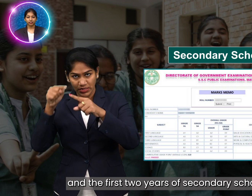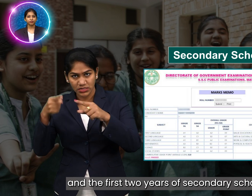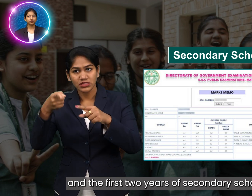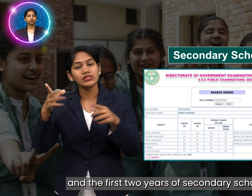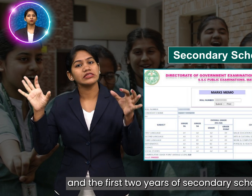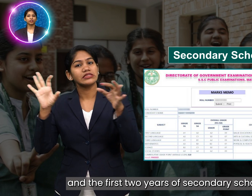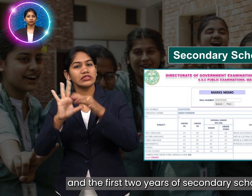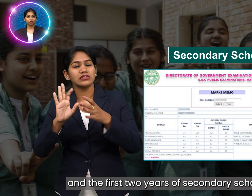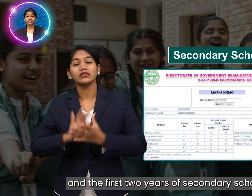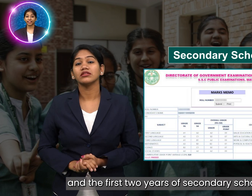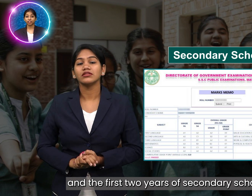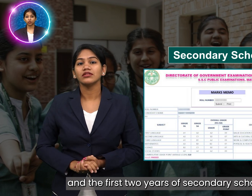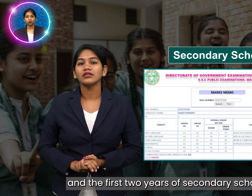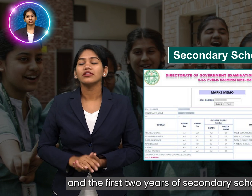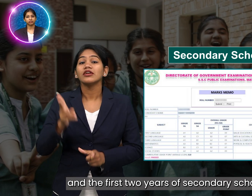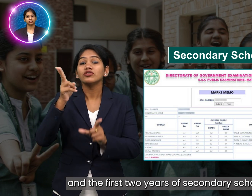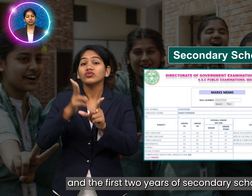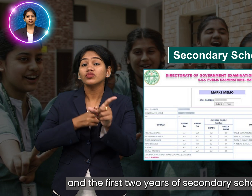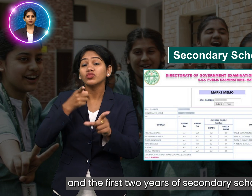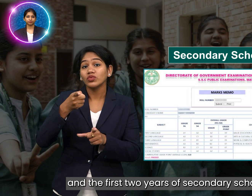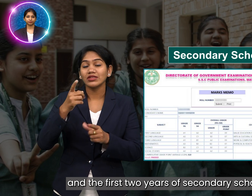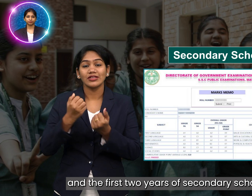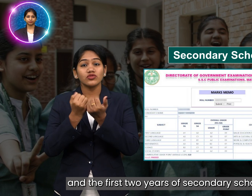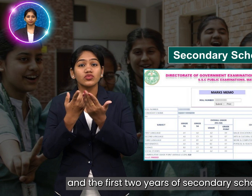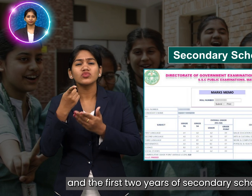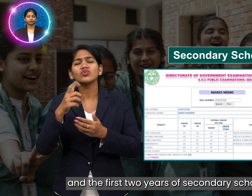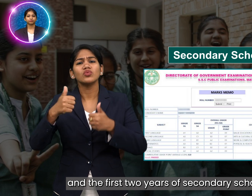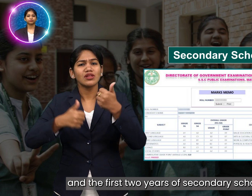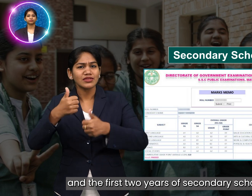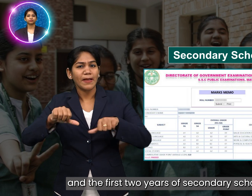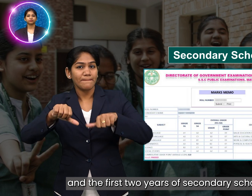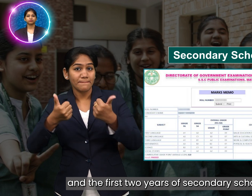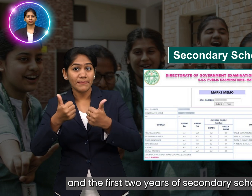and the first 2 years of secondary school results,